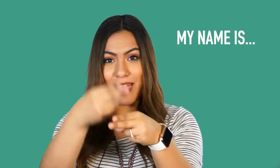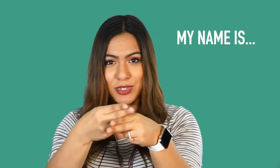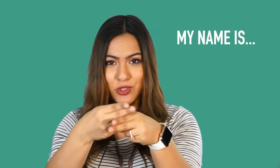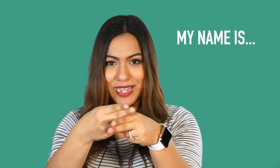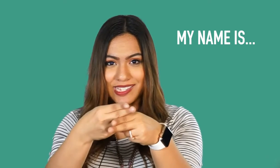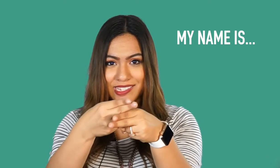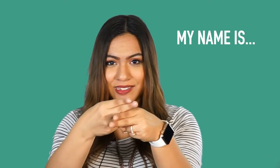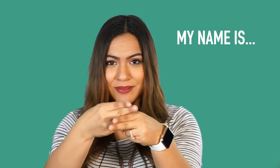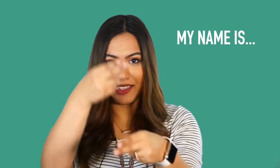tapped twice.